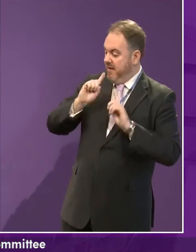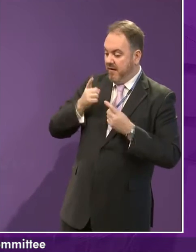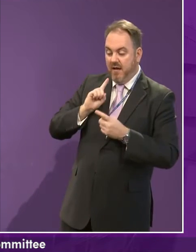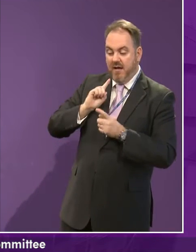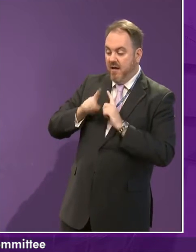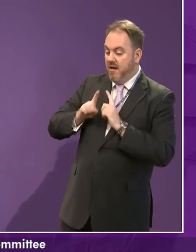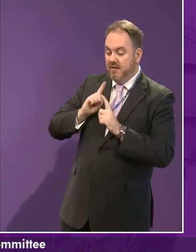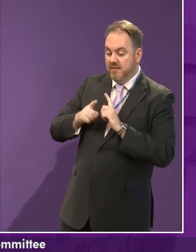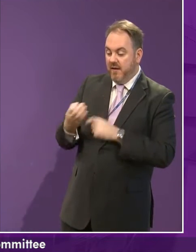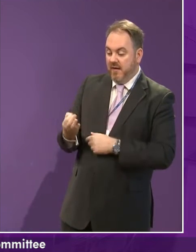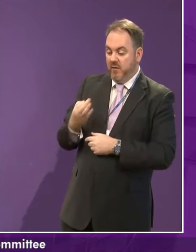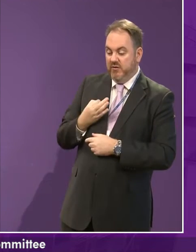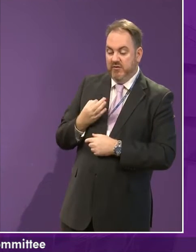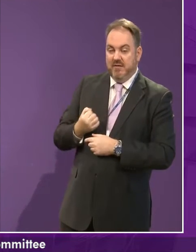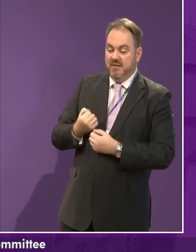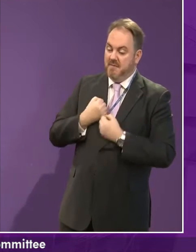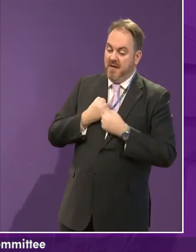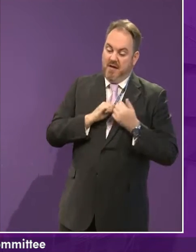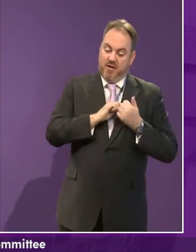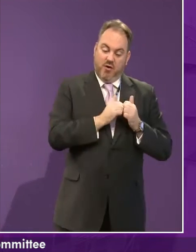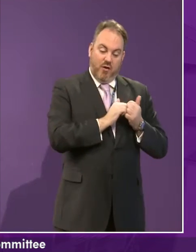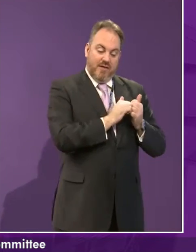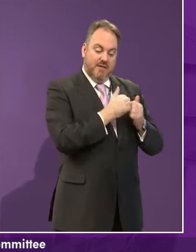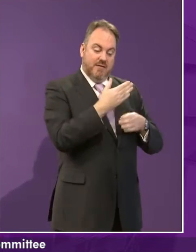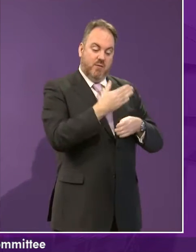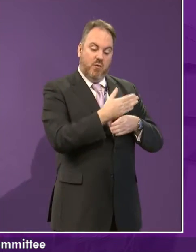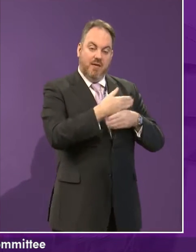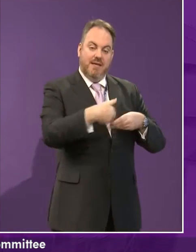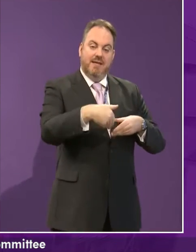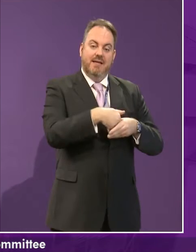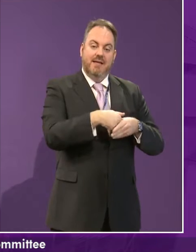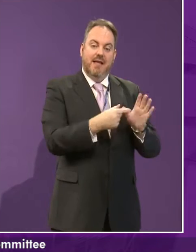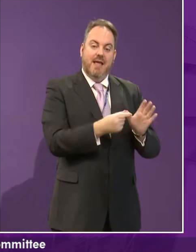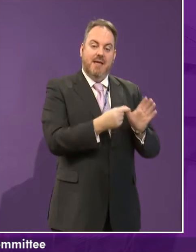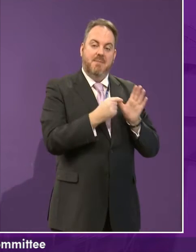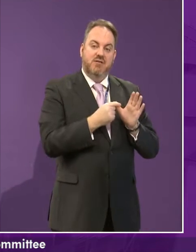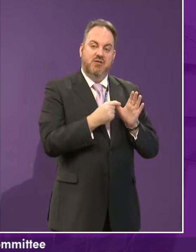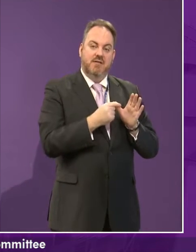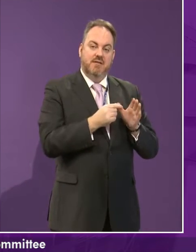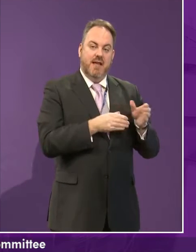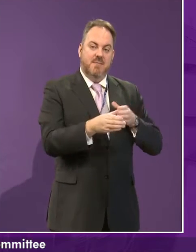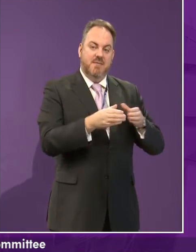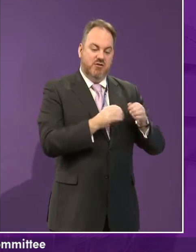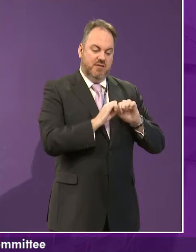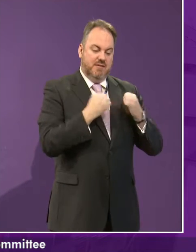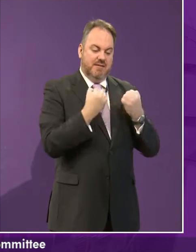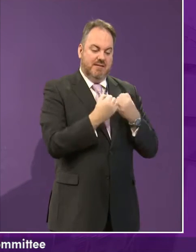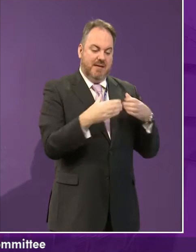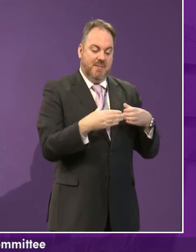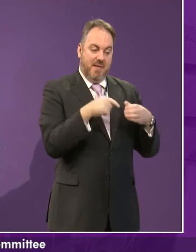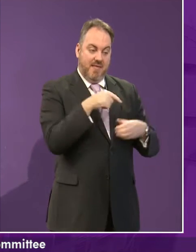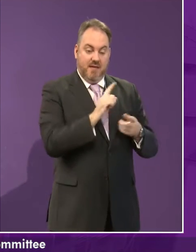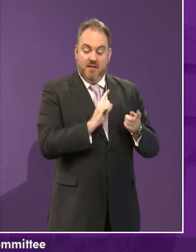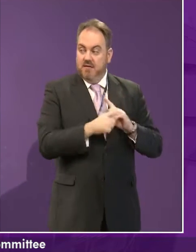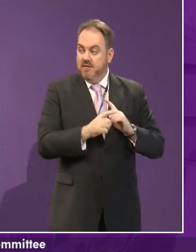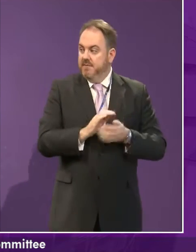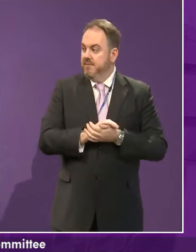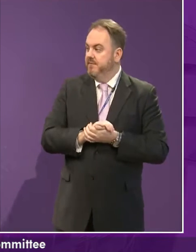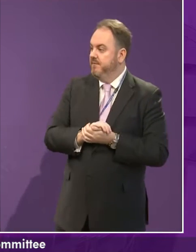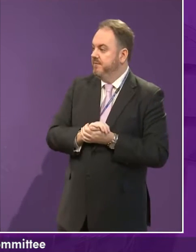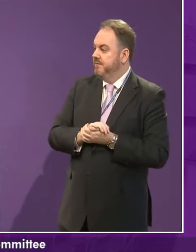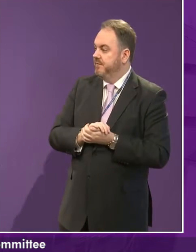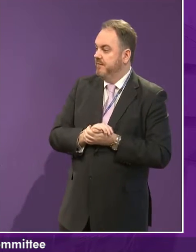perspective. Actually, it'd probably be my admissions colleagues who would... Well, maybe Carol, as an admissions Yeah. person, would be able to answer that. Yes, I can try